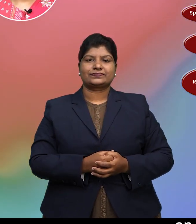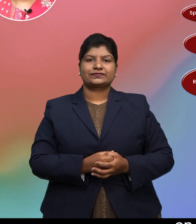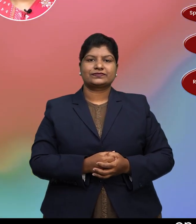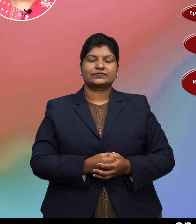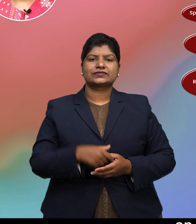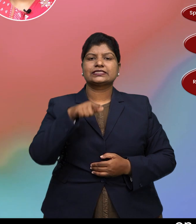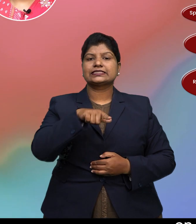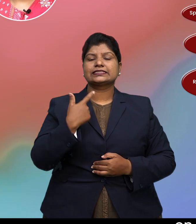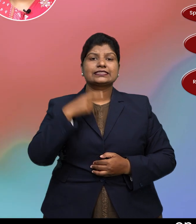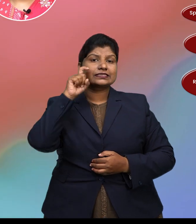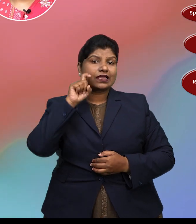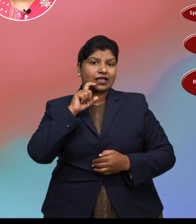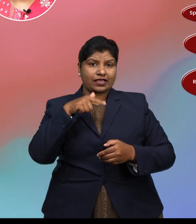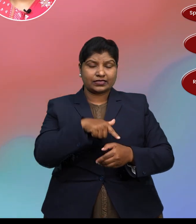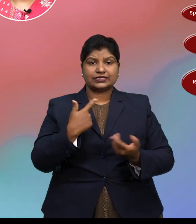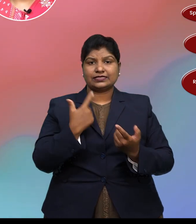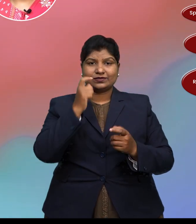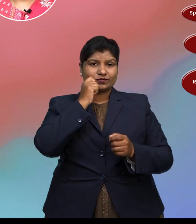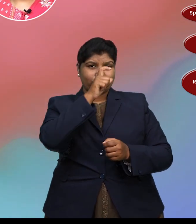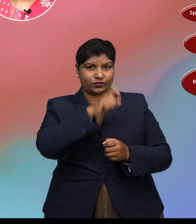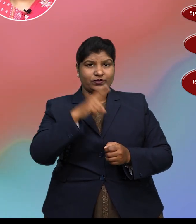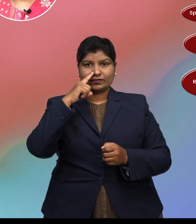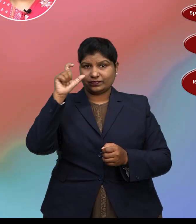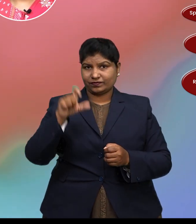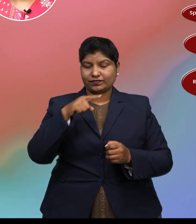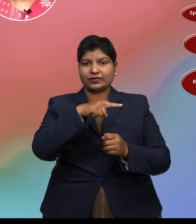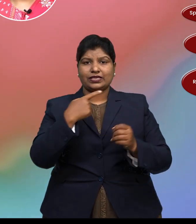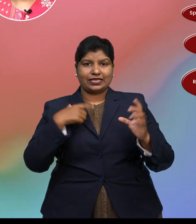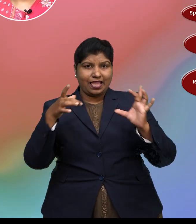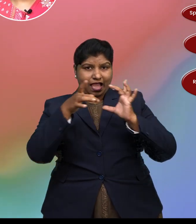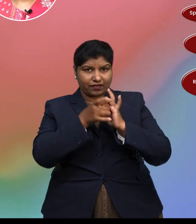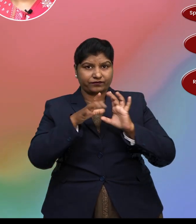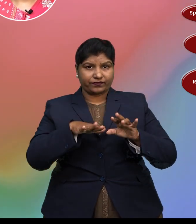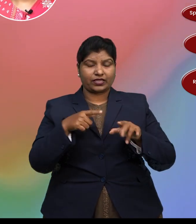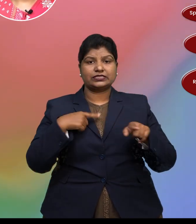on sexual reproduction in humans.